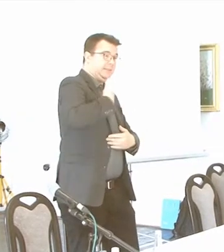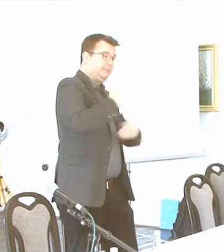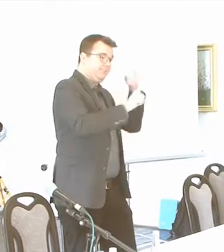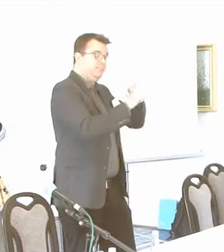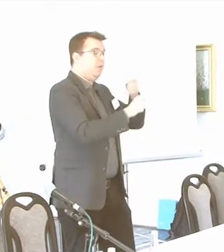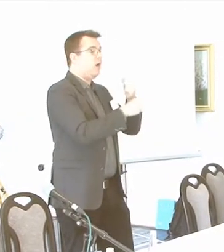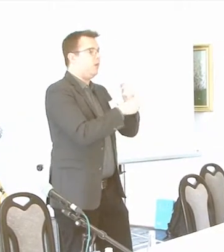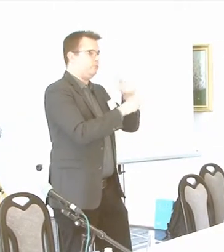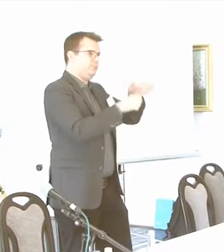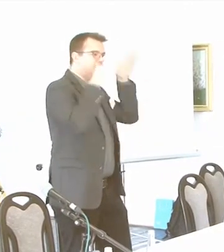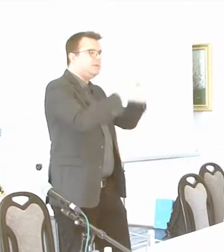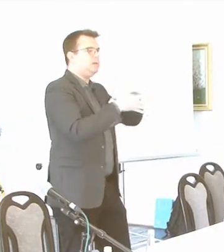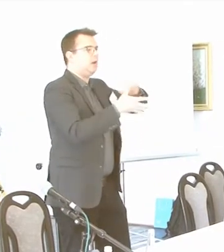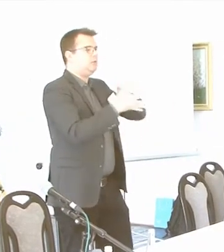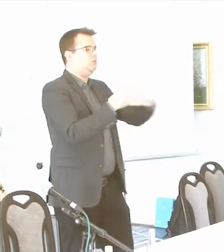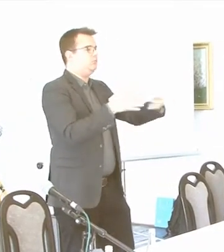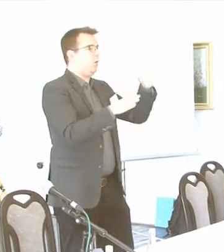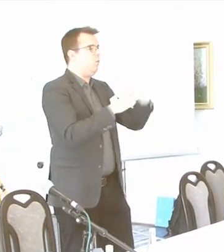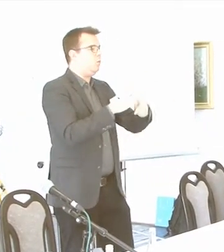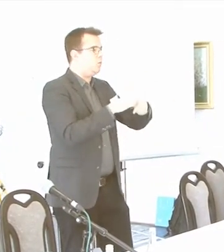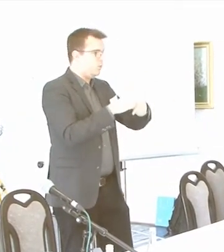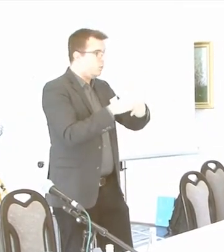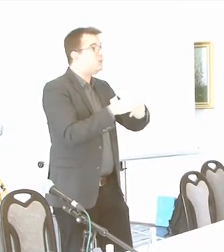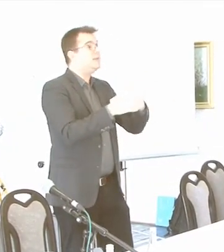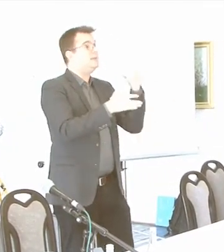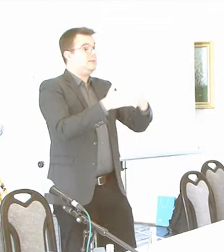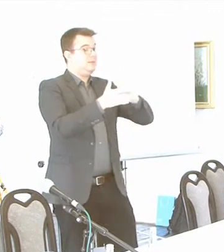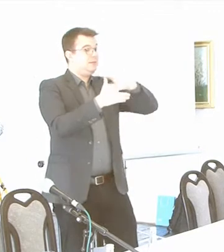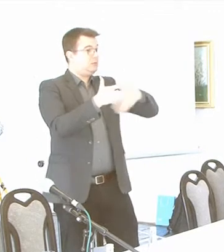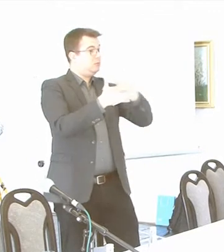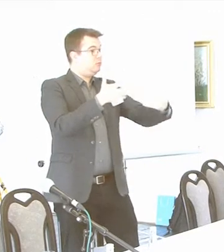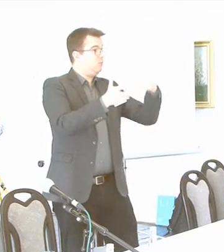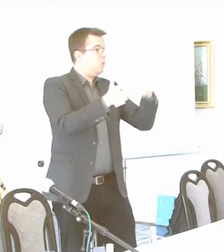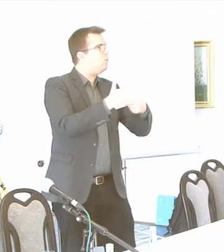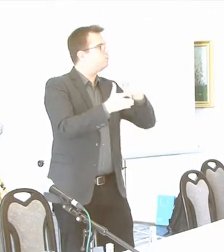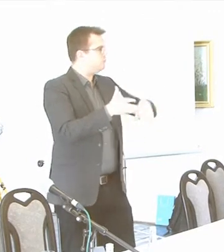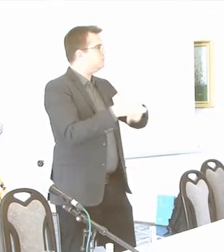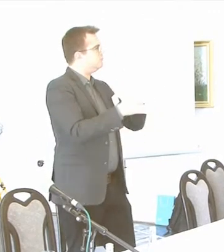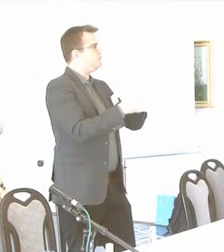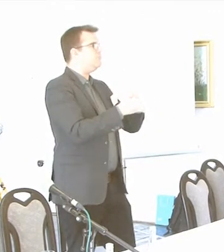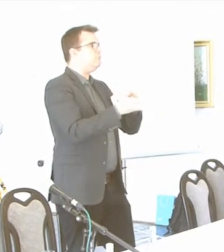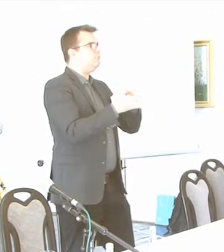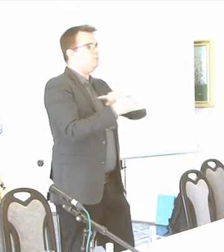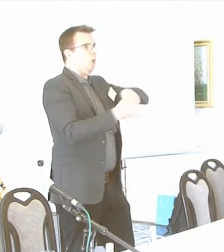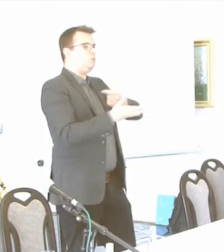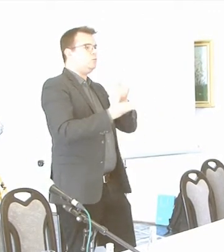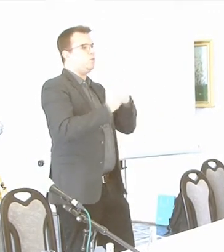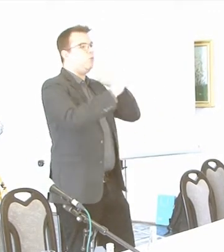Our primary target is, well, we can say what's crucial to us is sign language, because sign